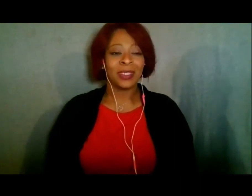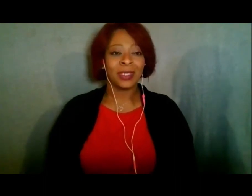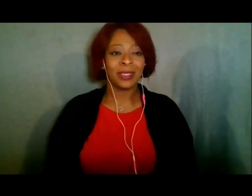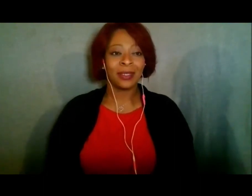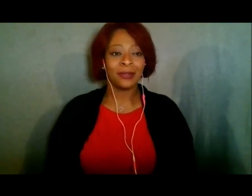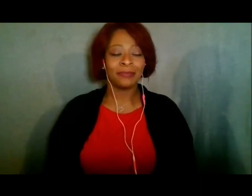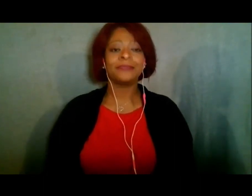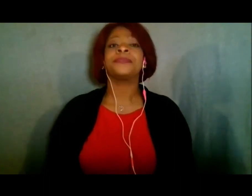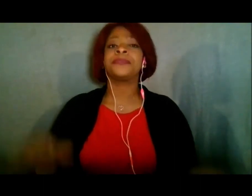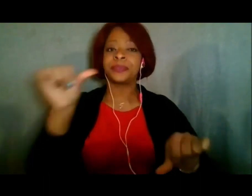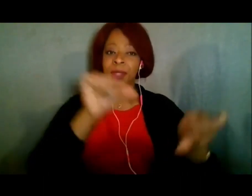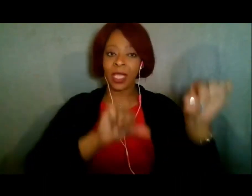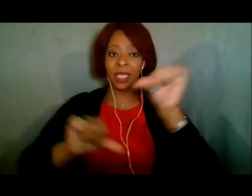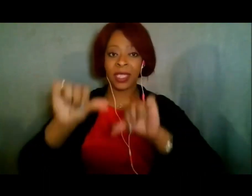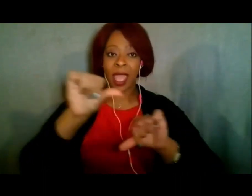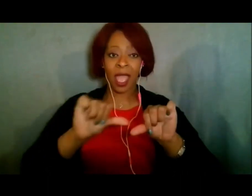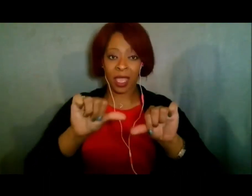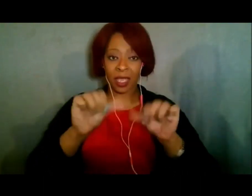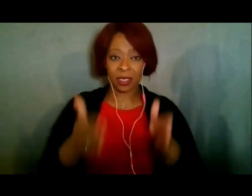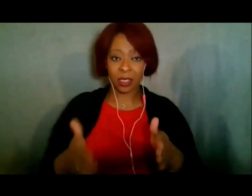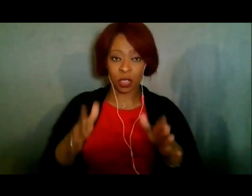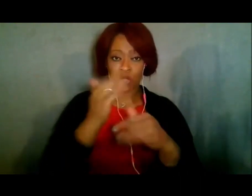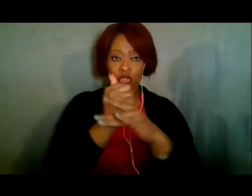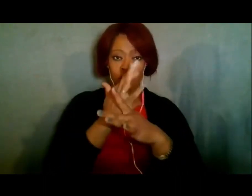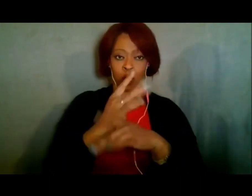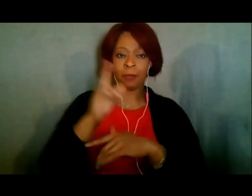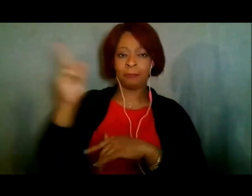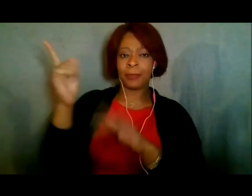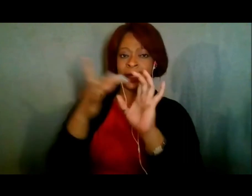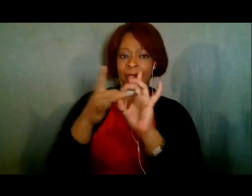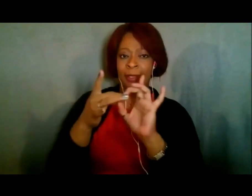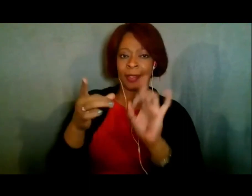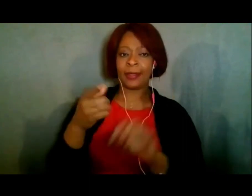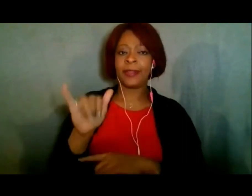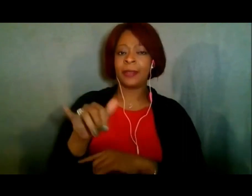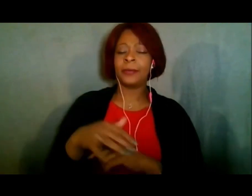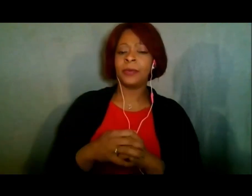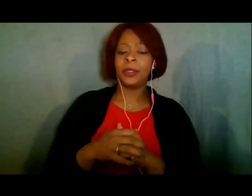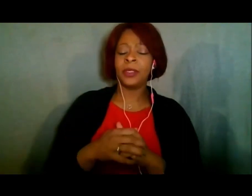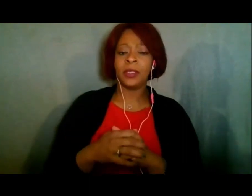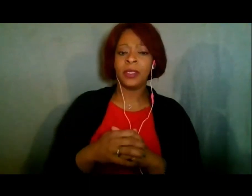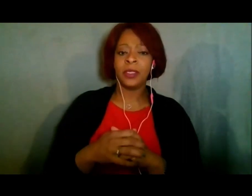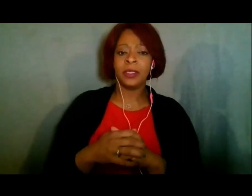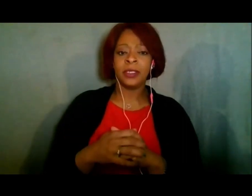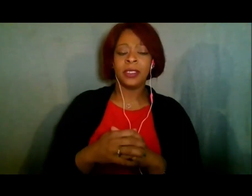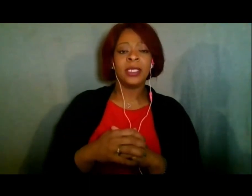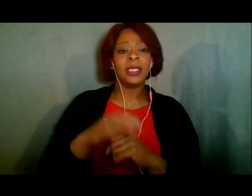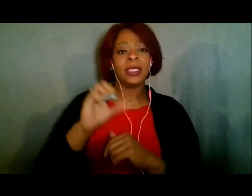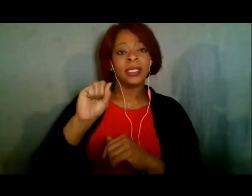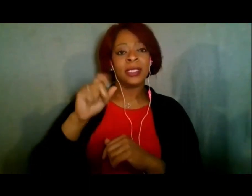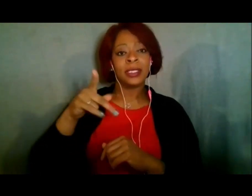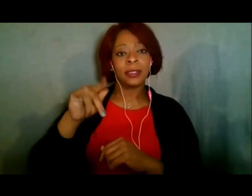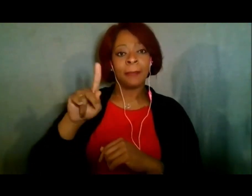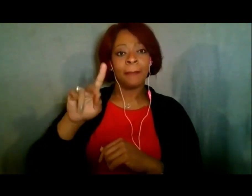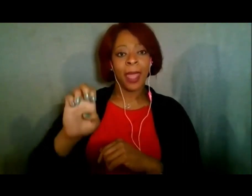Some scientists in Germany said that the spike protein